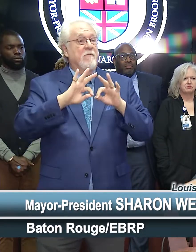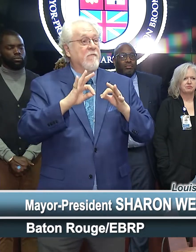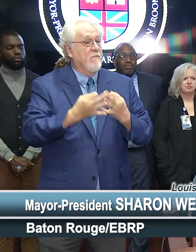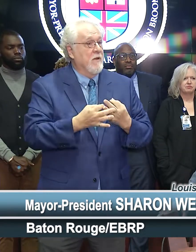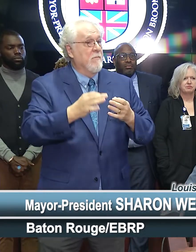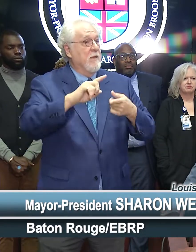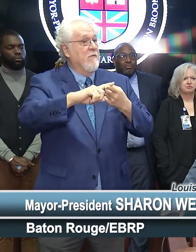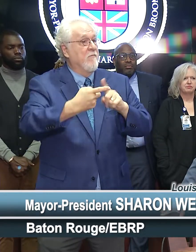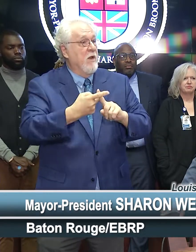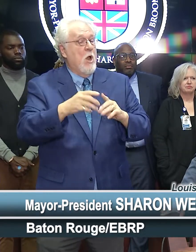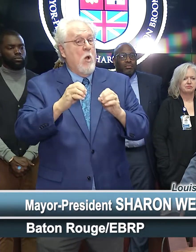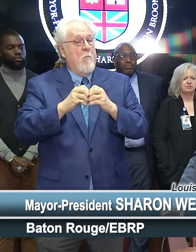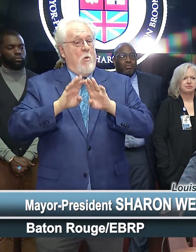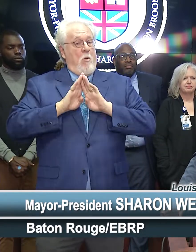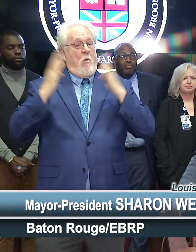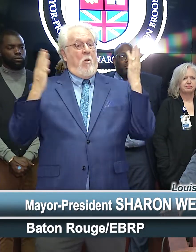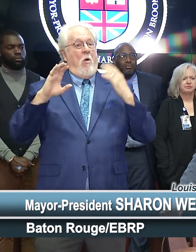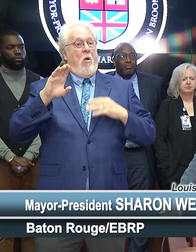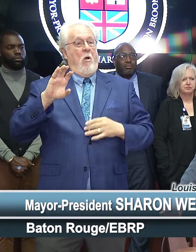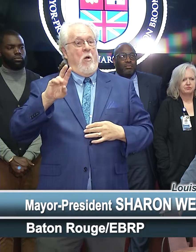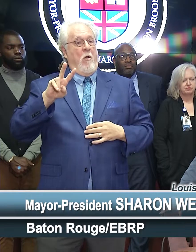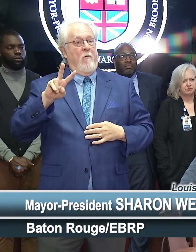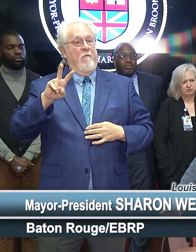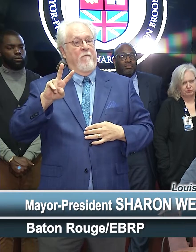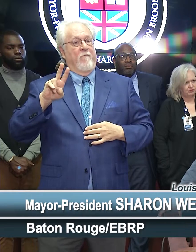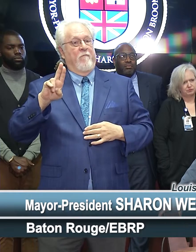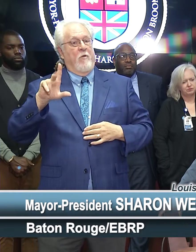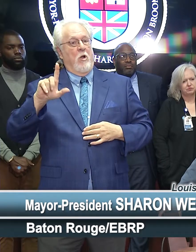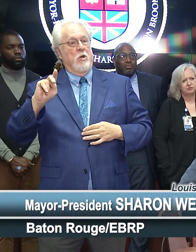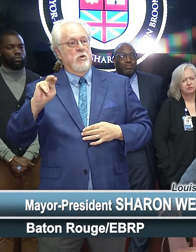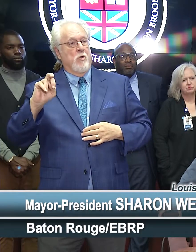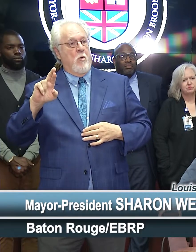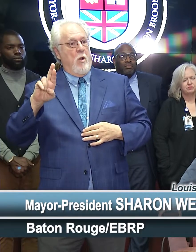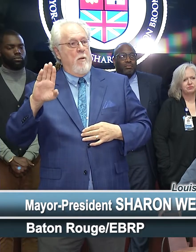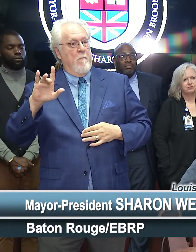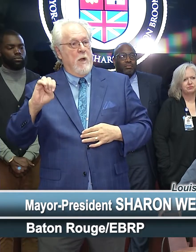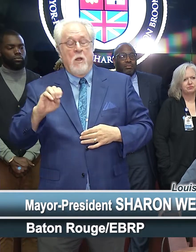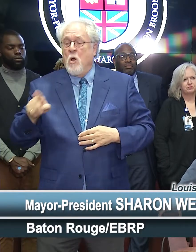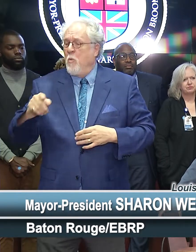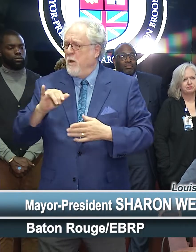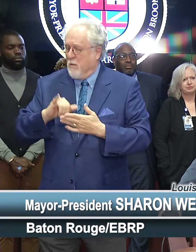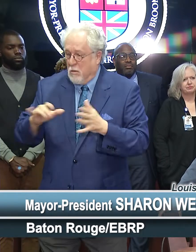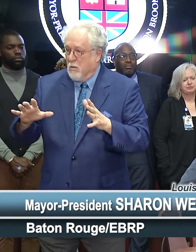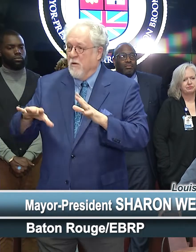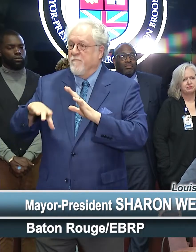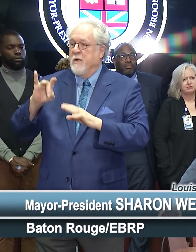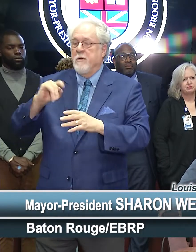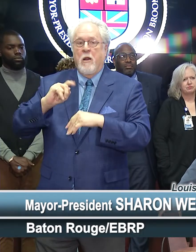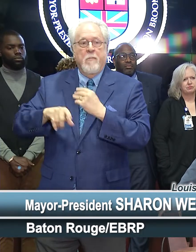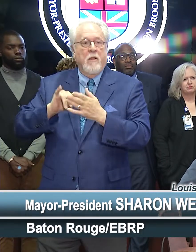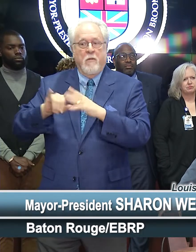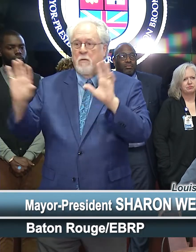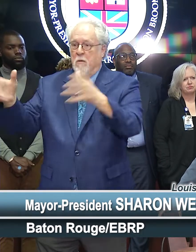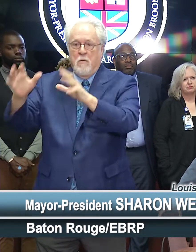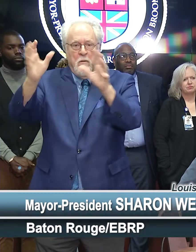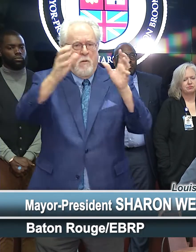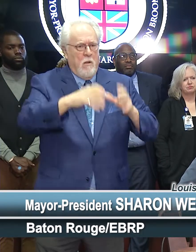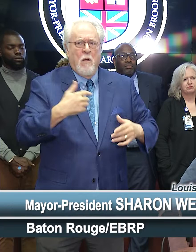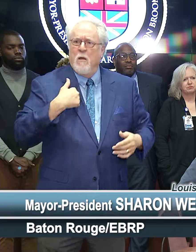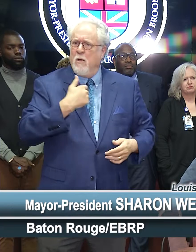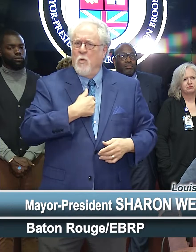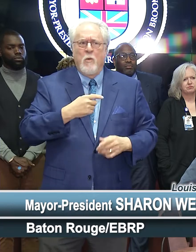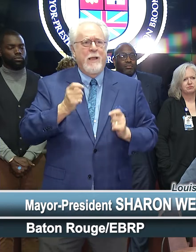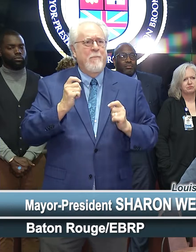family more vulnerable. And so when these large gatherings were brought to our attention, we